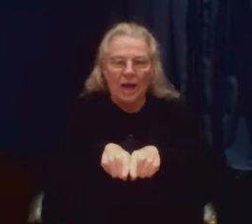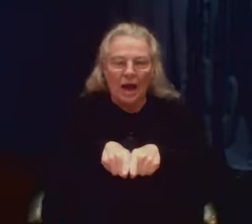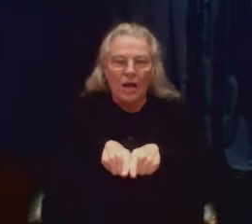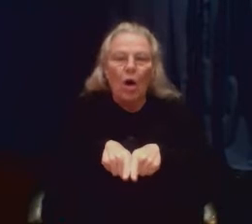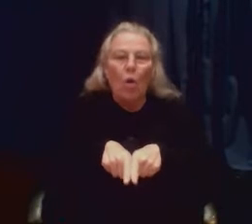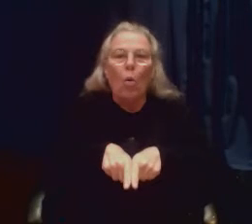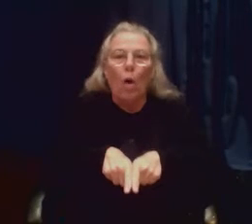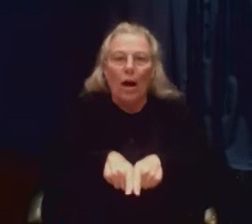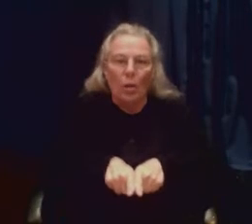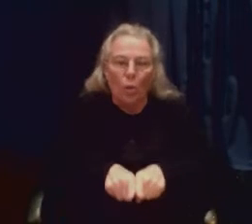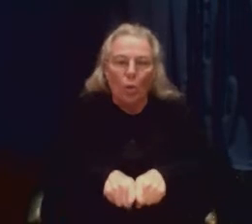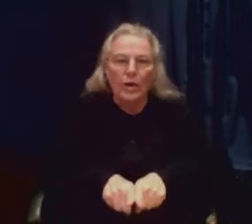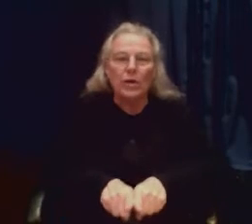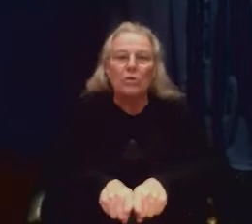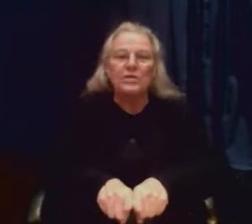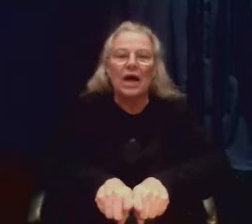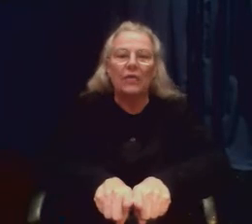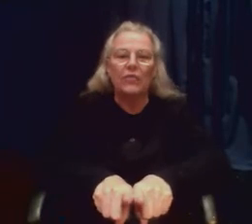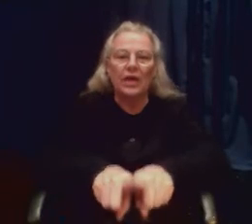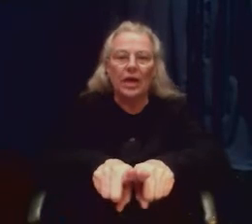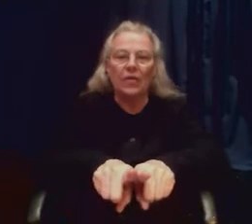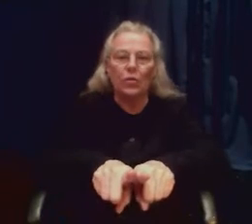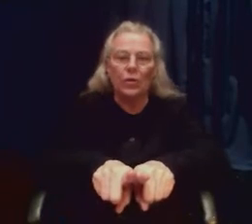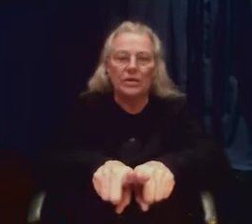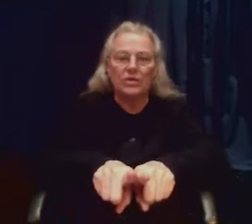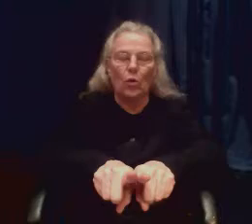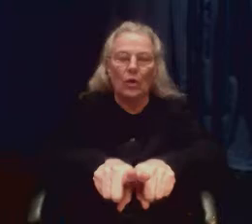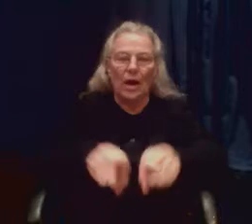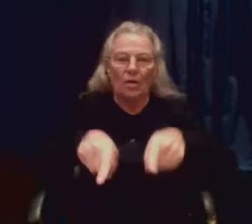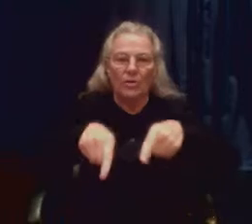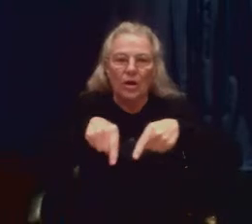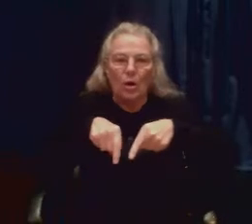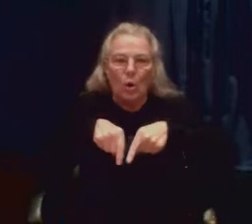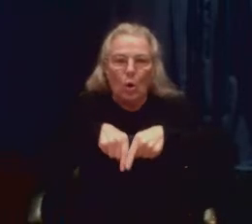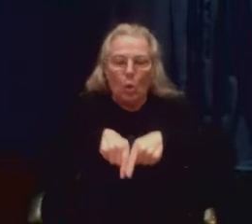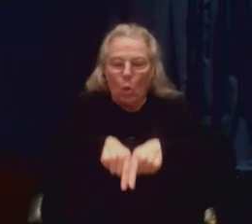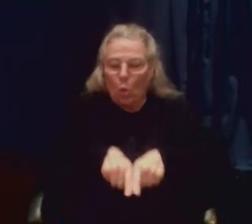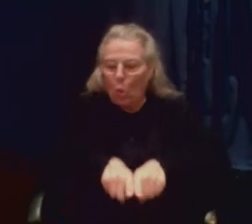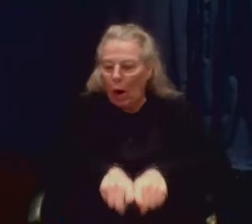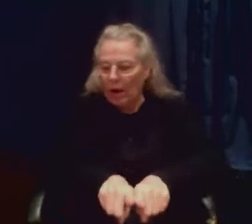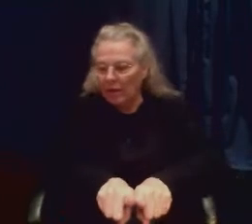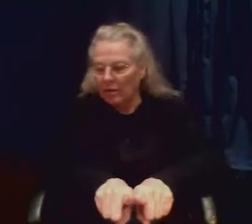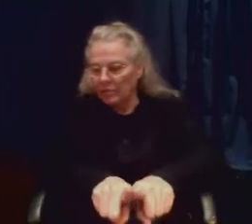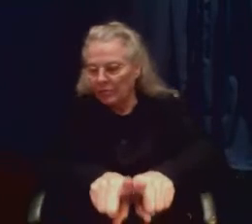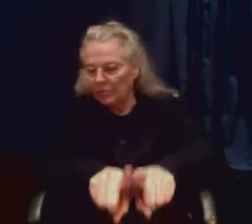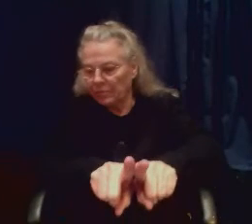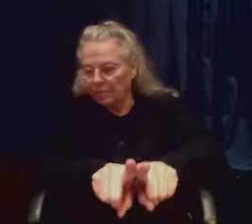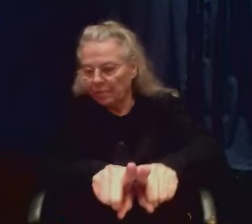side. While one goes out, the other one is going out. While.